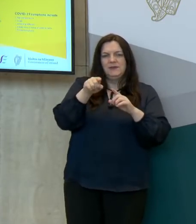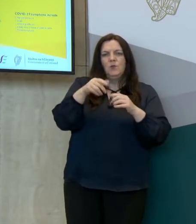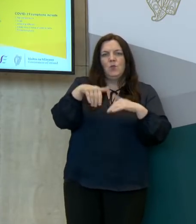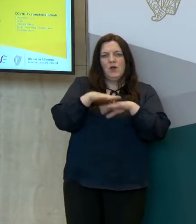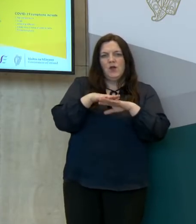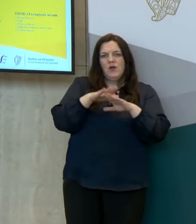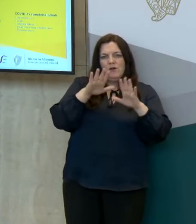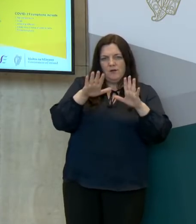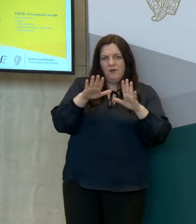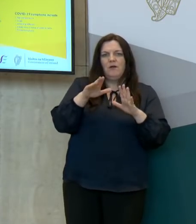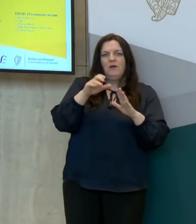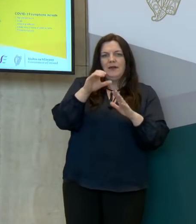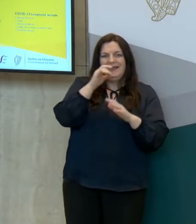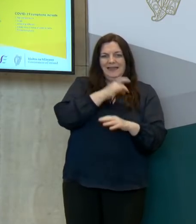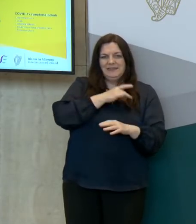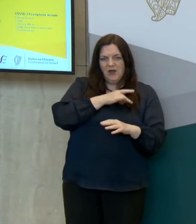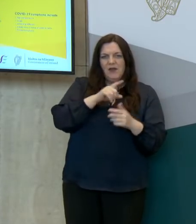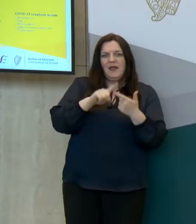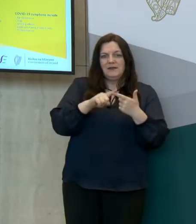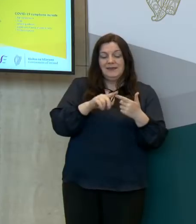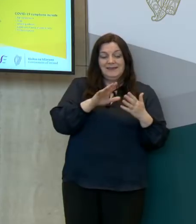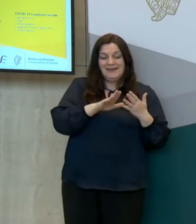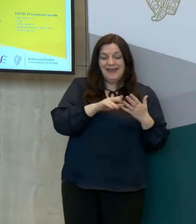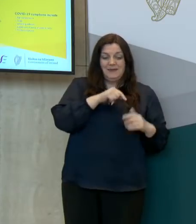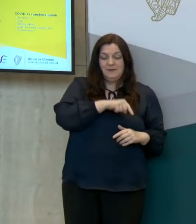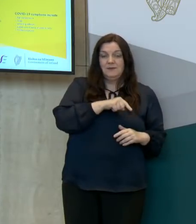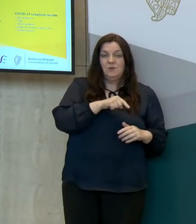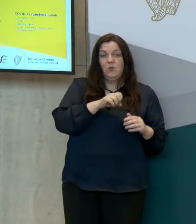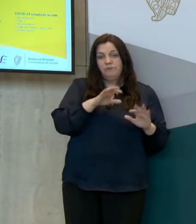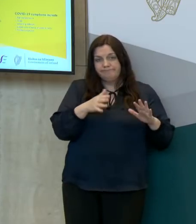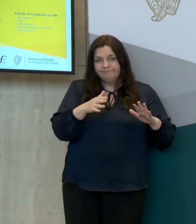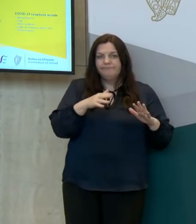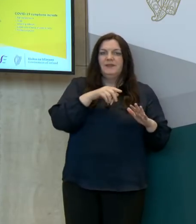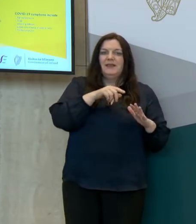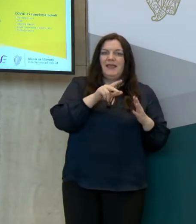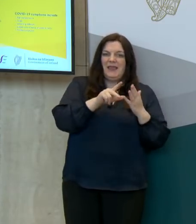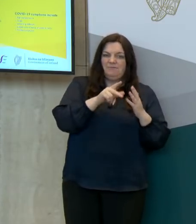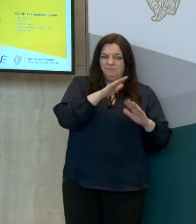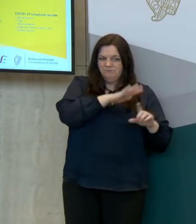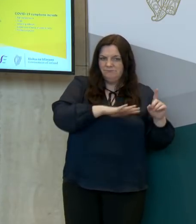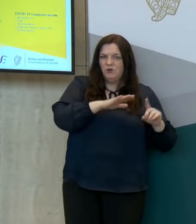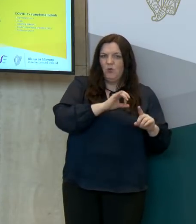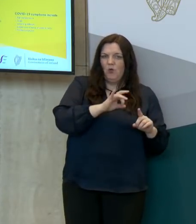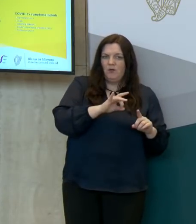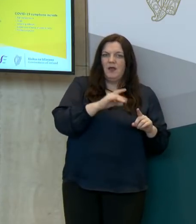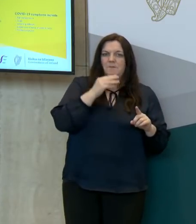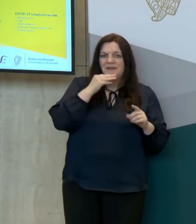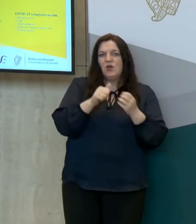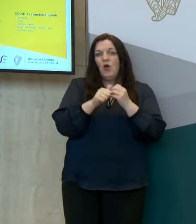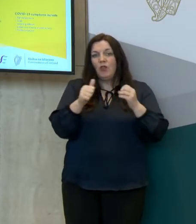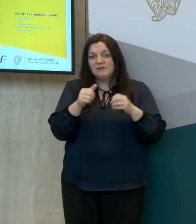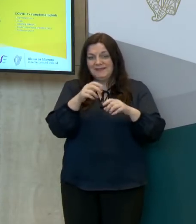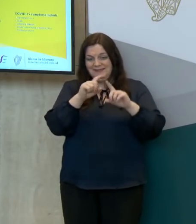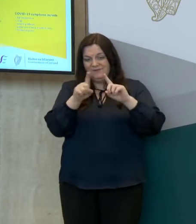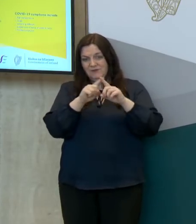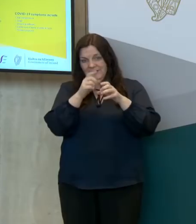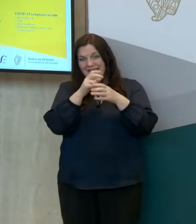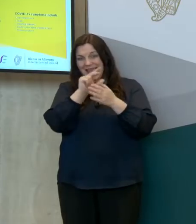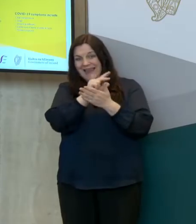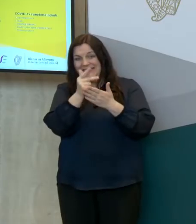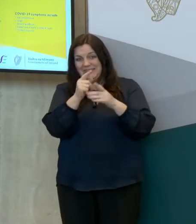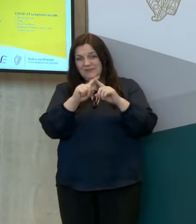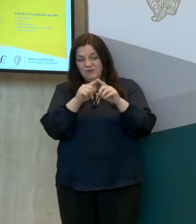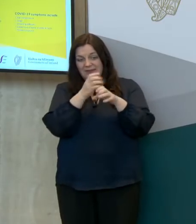5% in Cork. The remaining 43 cases were spread across 18 different counties. In